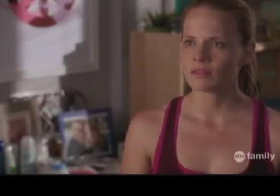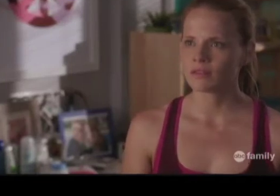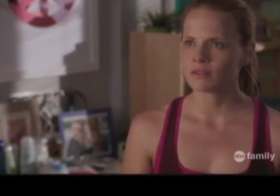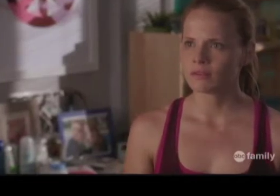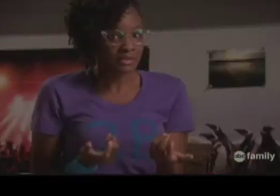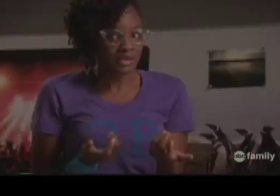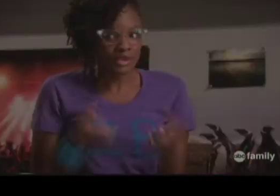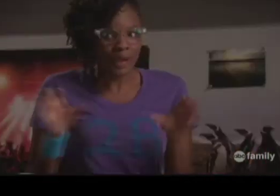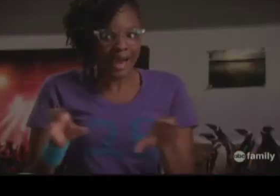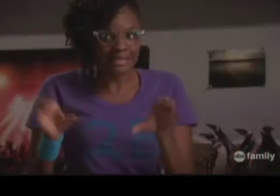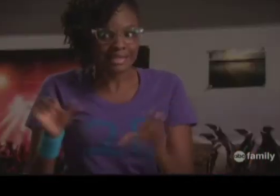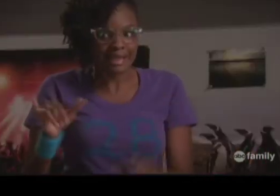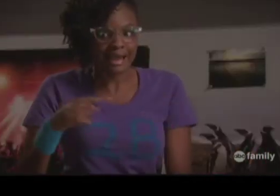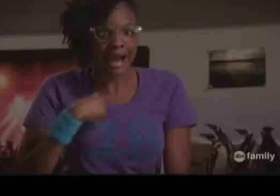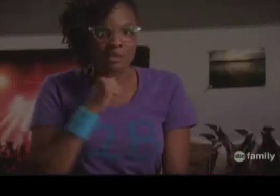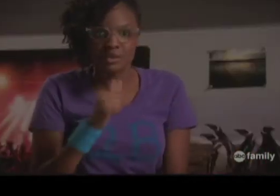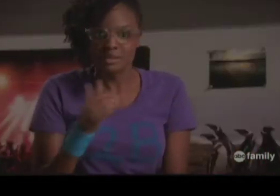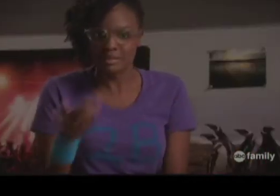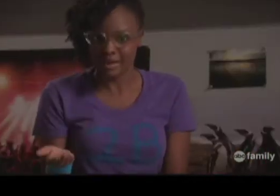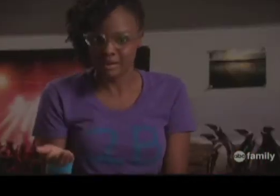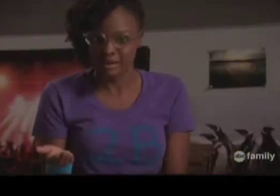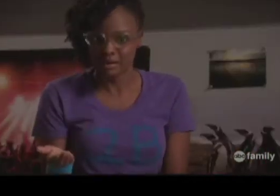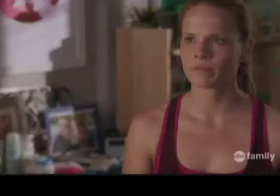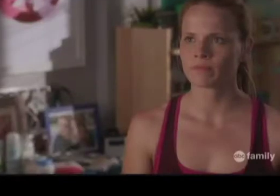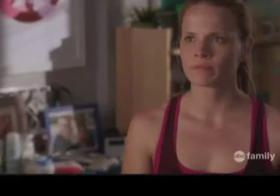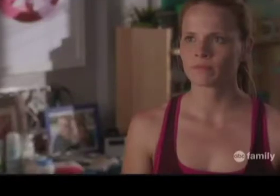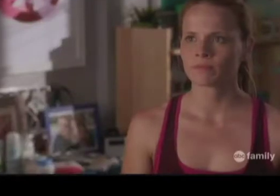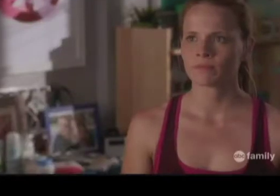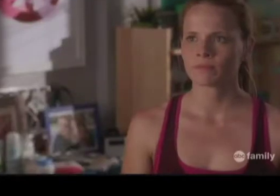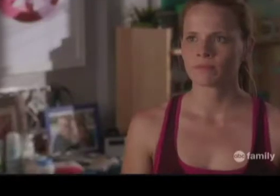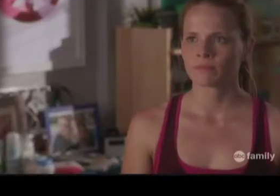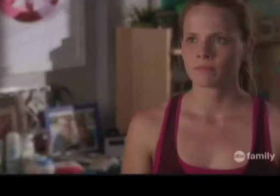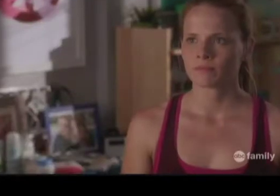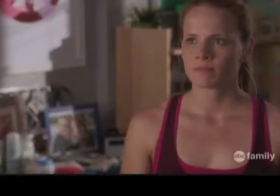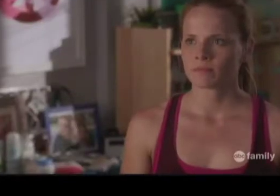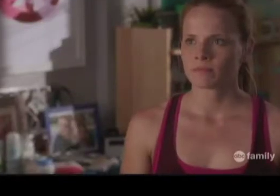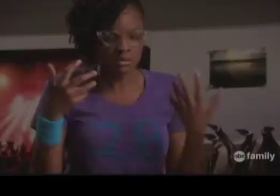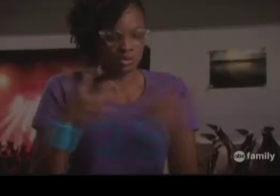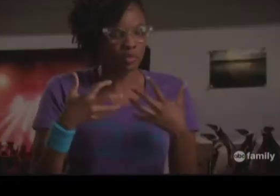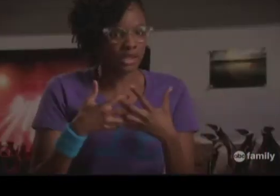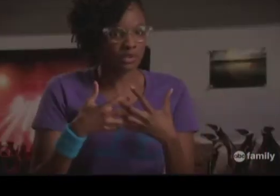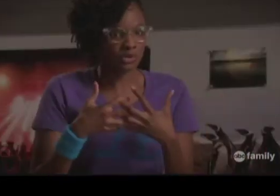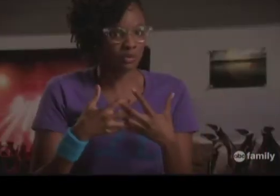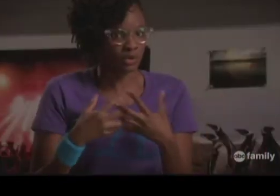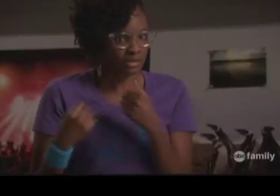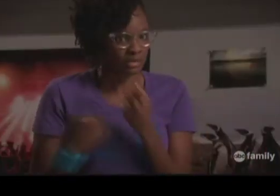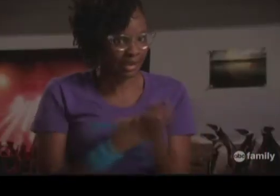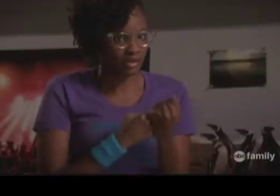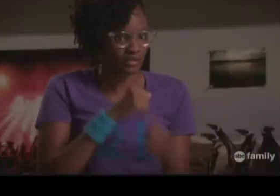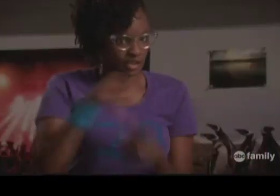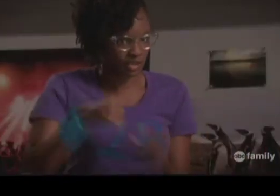war, you acted like I wasn't there. I thought roommates were supposed to look out for each